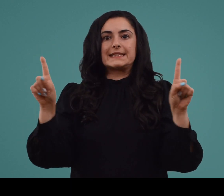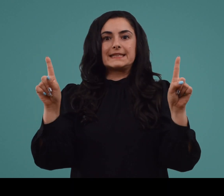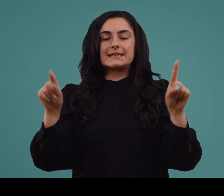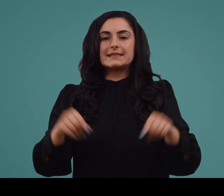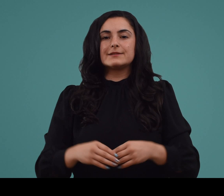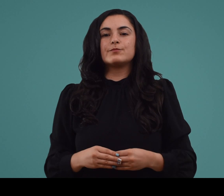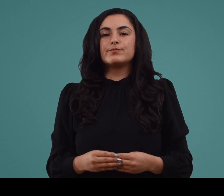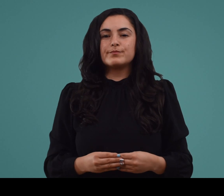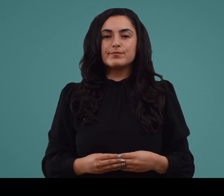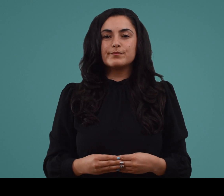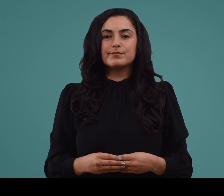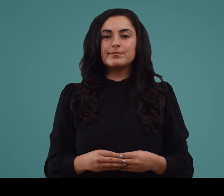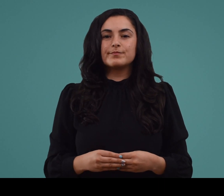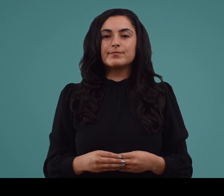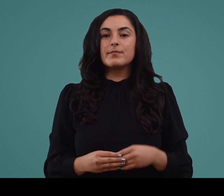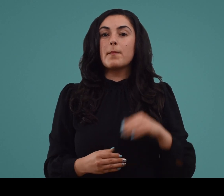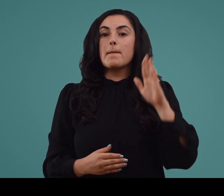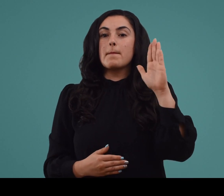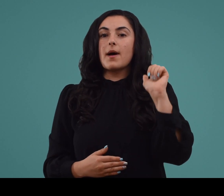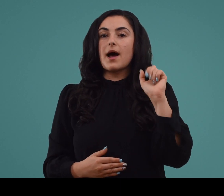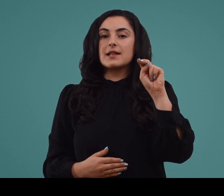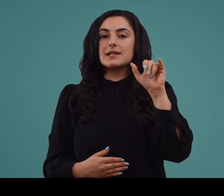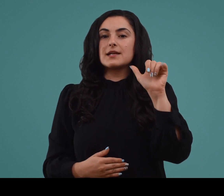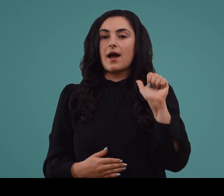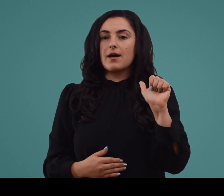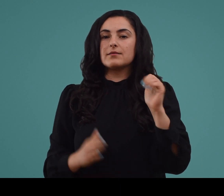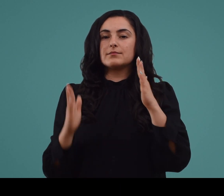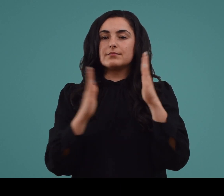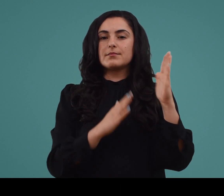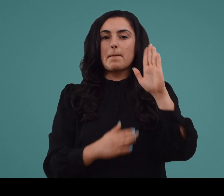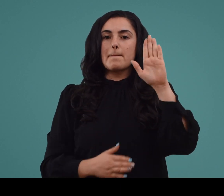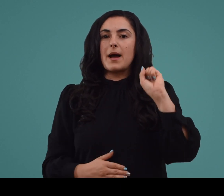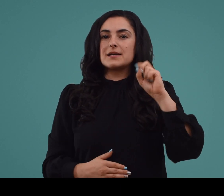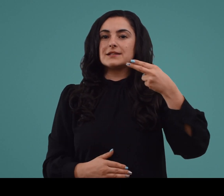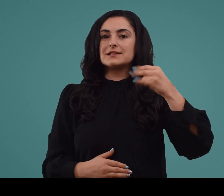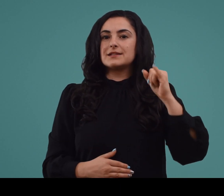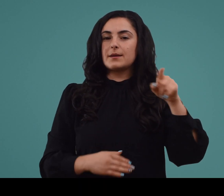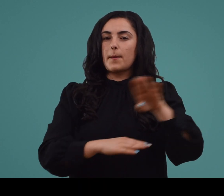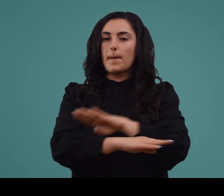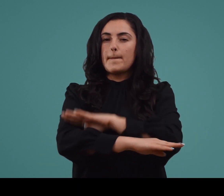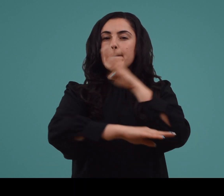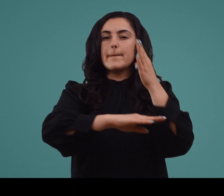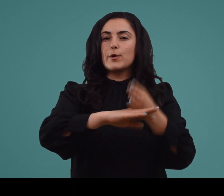Banya Bashi Mosque is open for tourists year round,